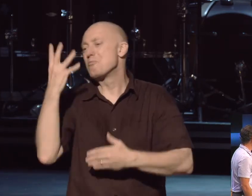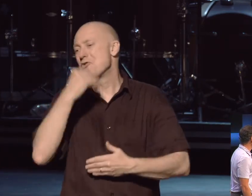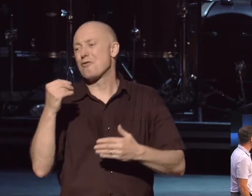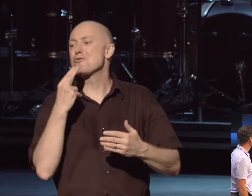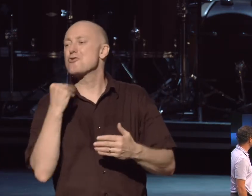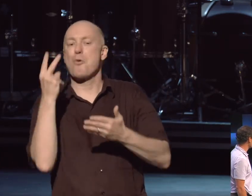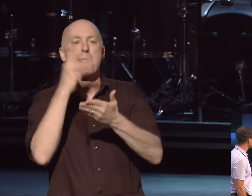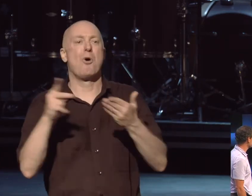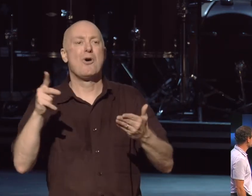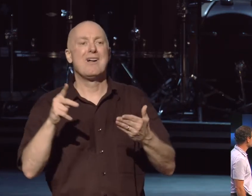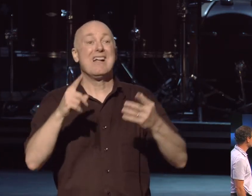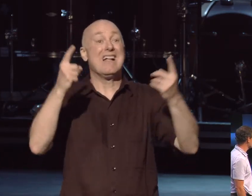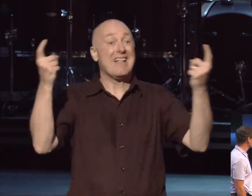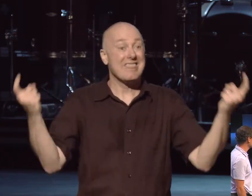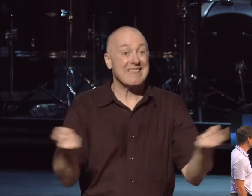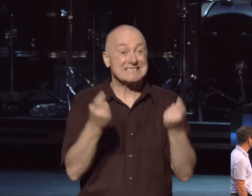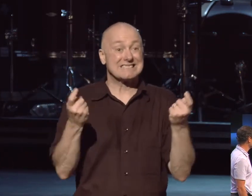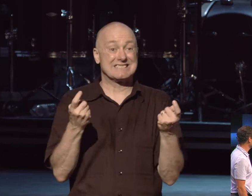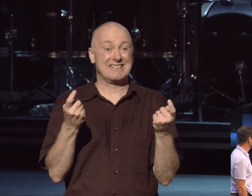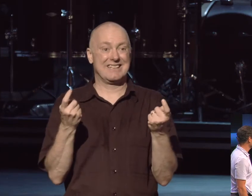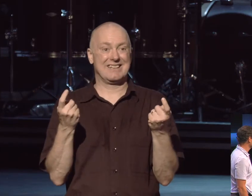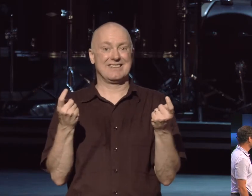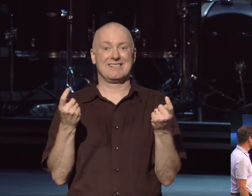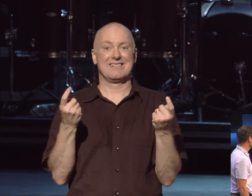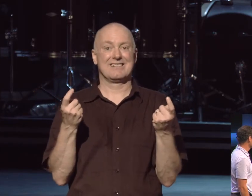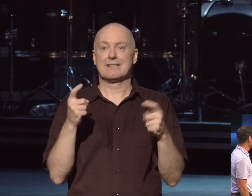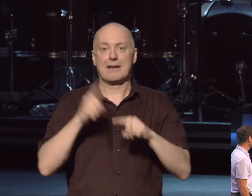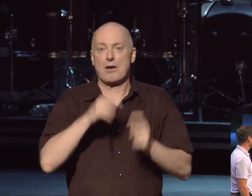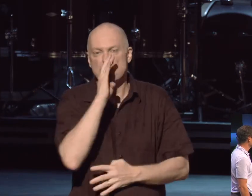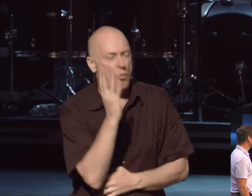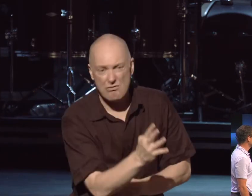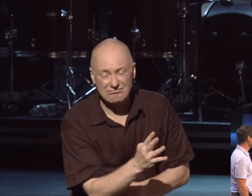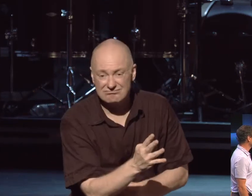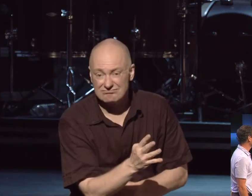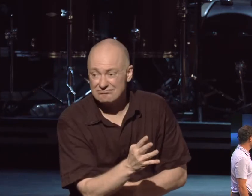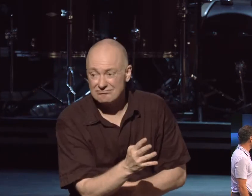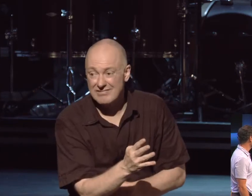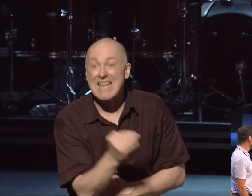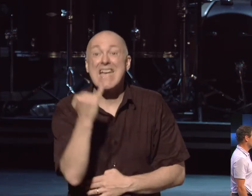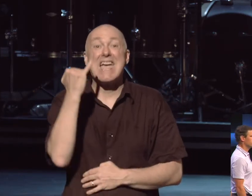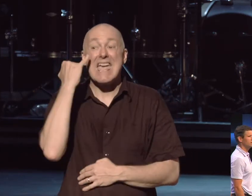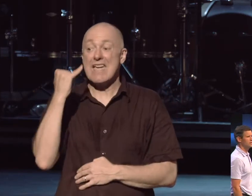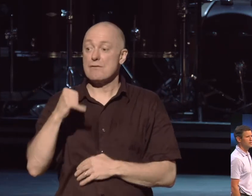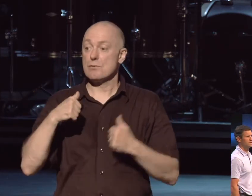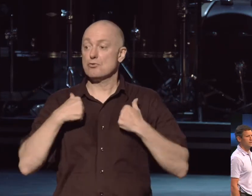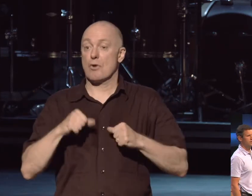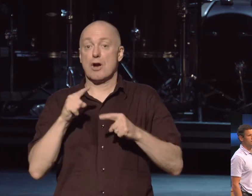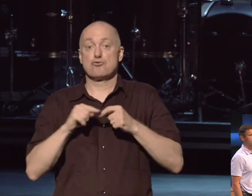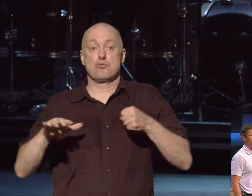the sins that would entangle us must never be ignored. For if we try to cover them,